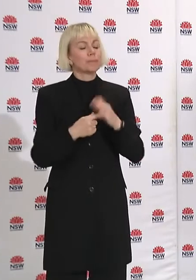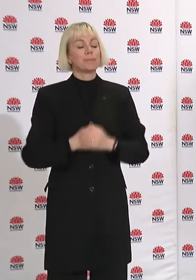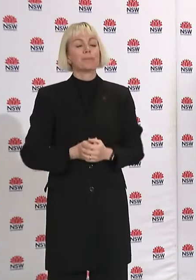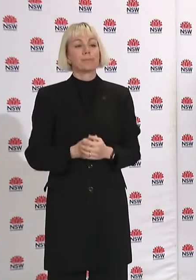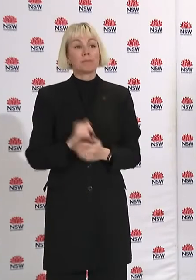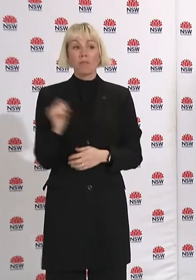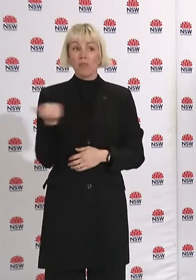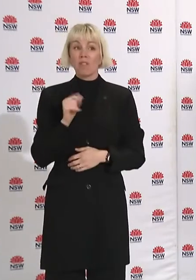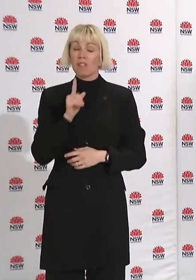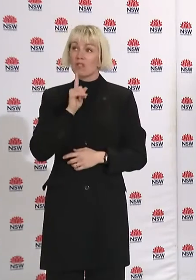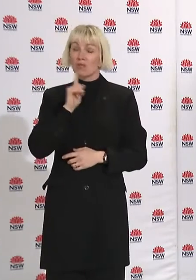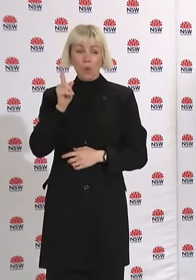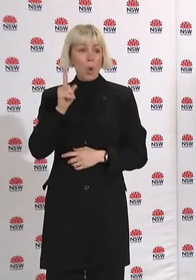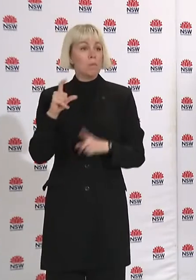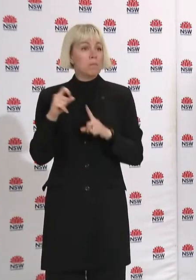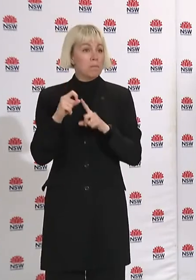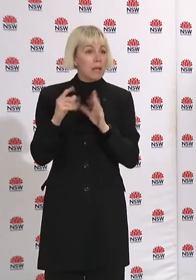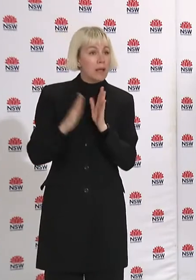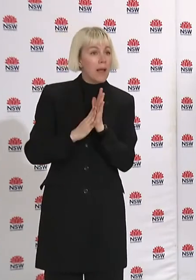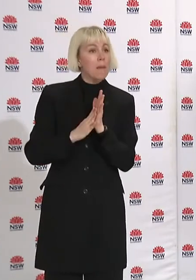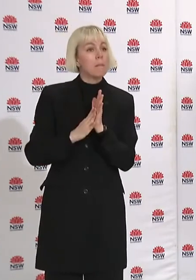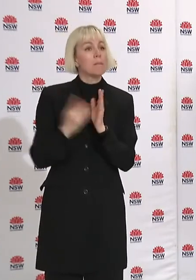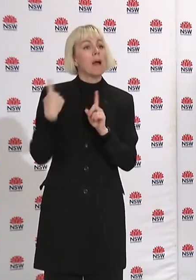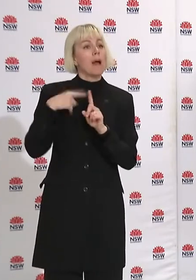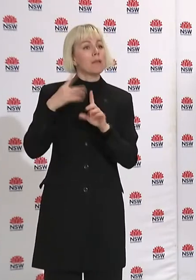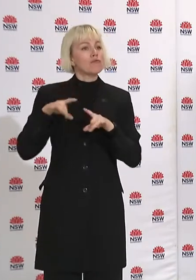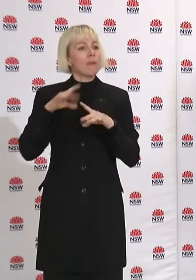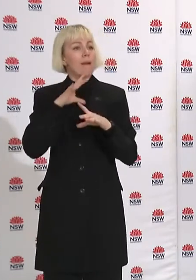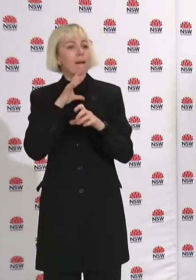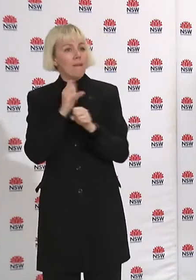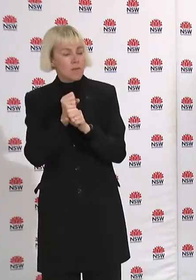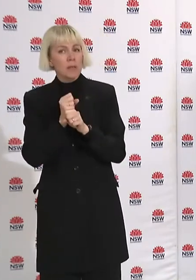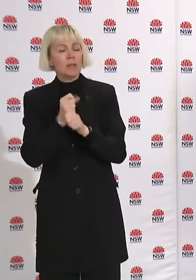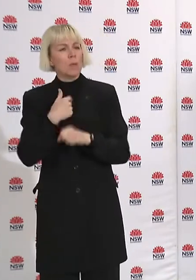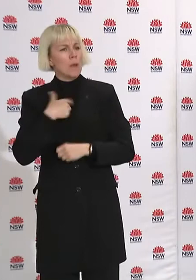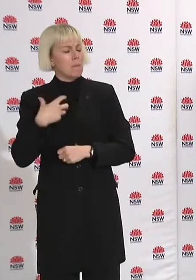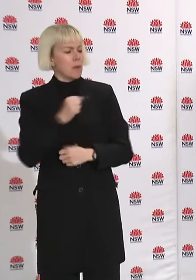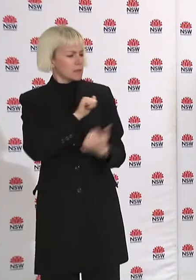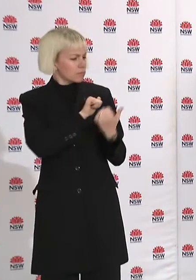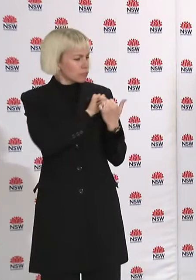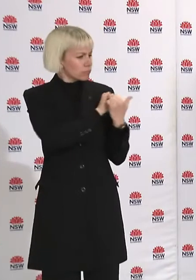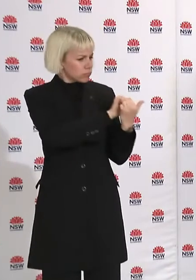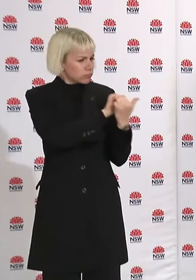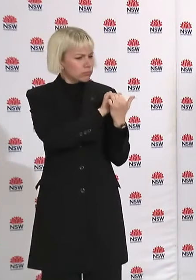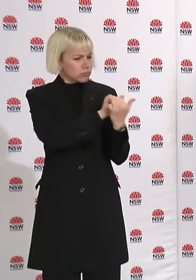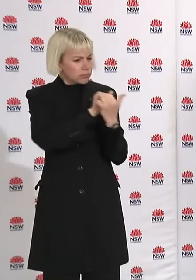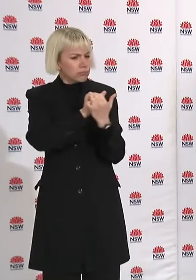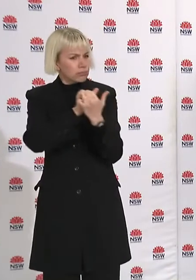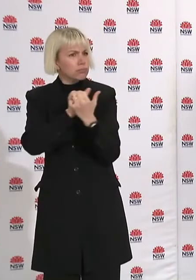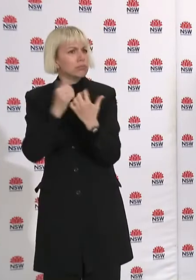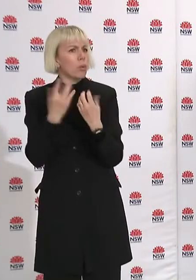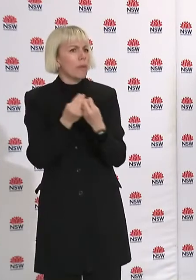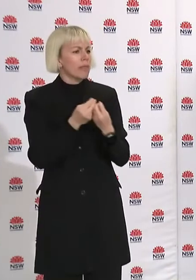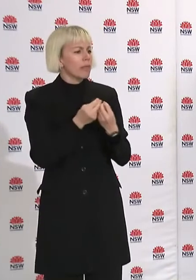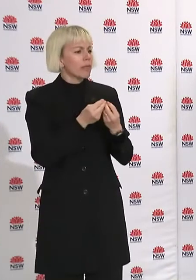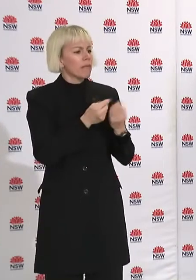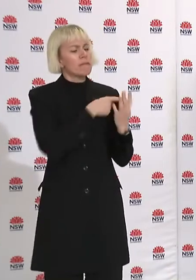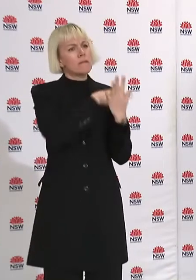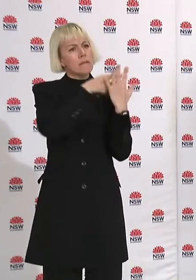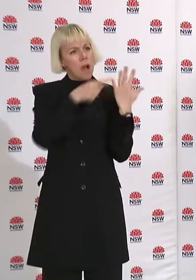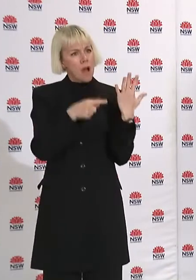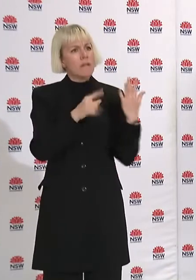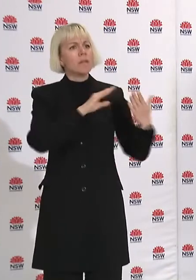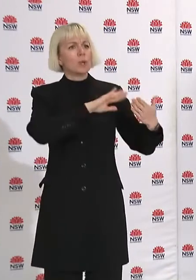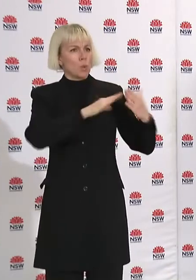that we also need to work very closely with the impacted communities and leave no stone unturned in terms